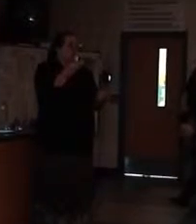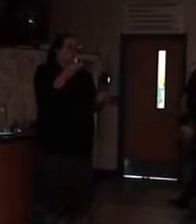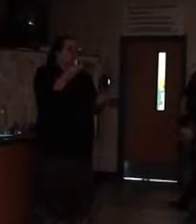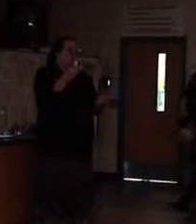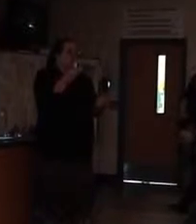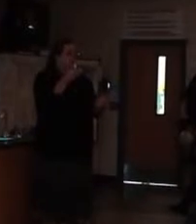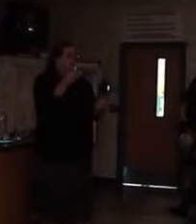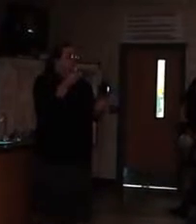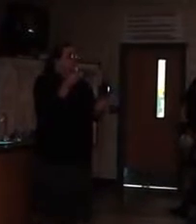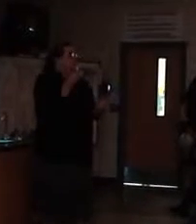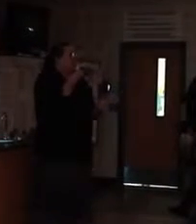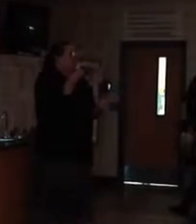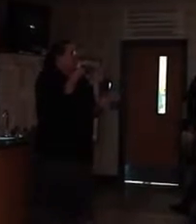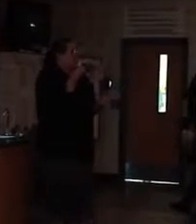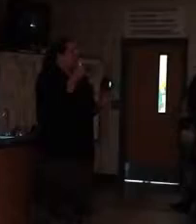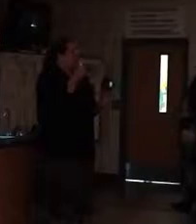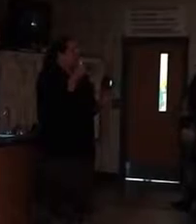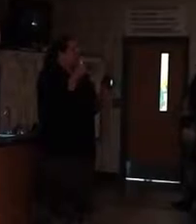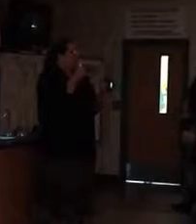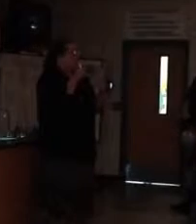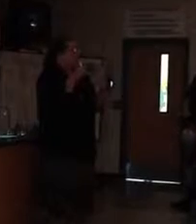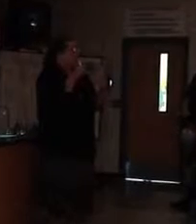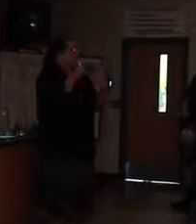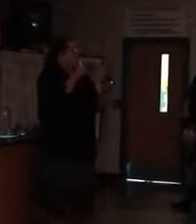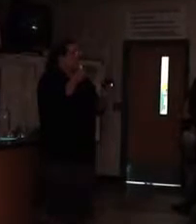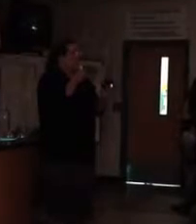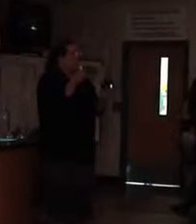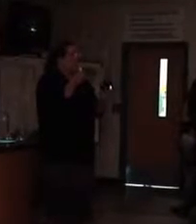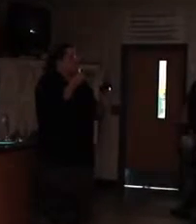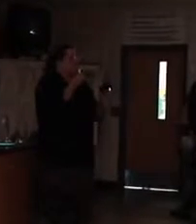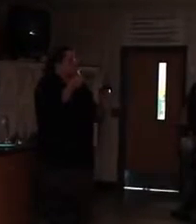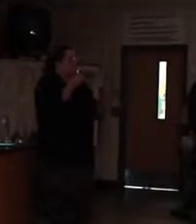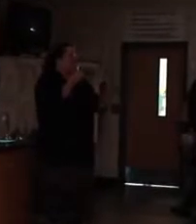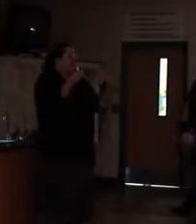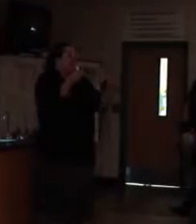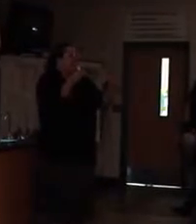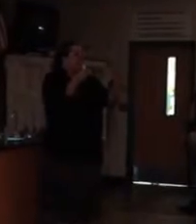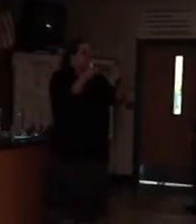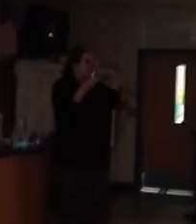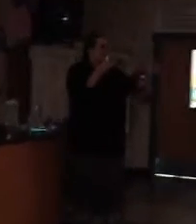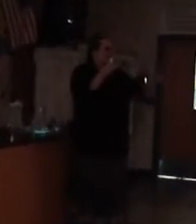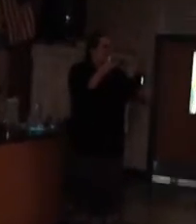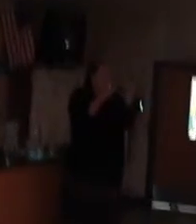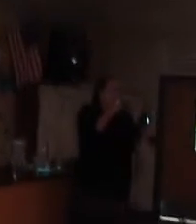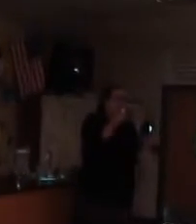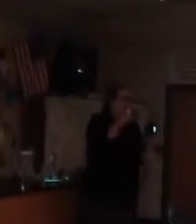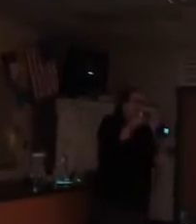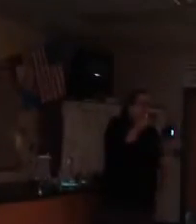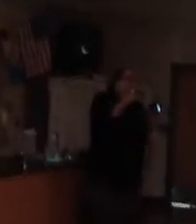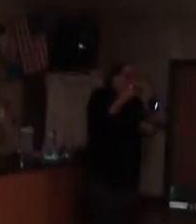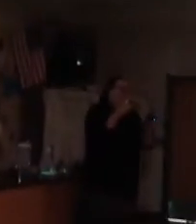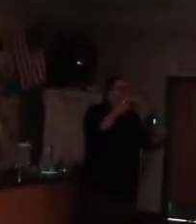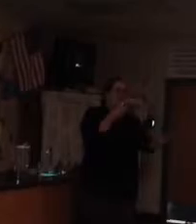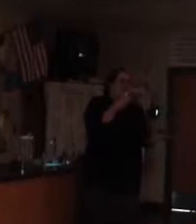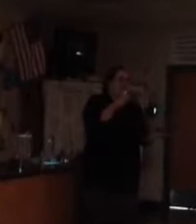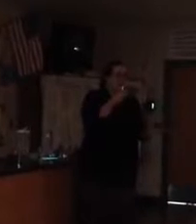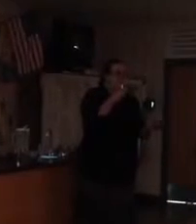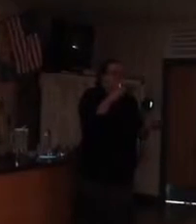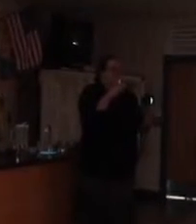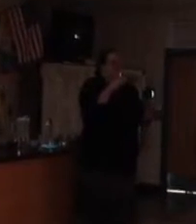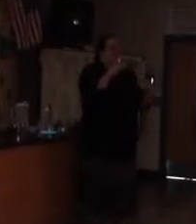school. So please don't get mad and think that the 3 or the 4 meant that he only got half of the 8 and that's a 50 and that's unacceptable. That's not